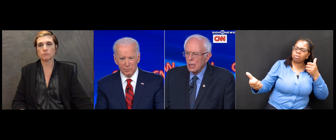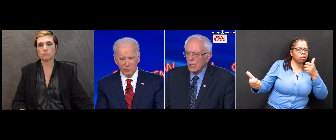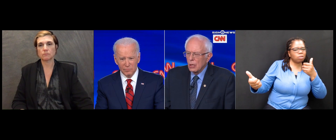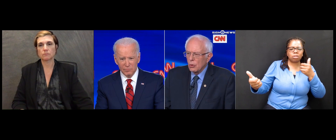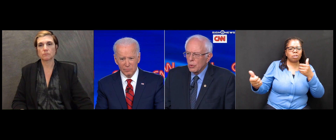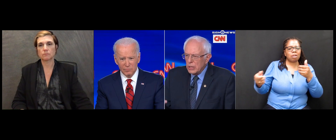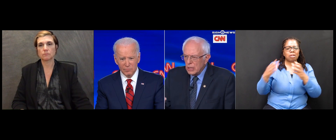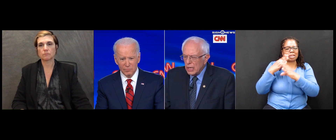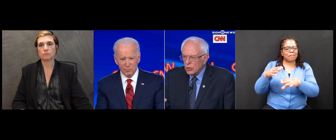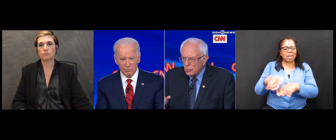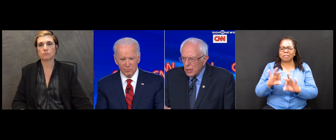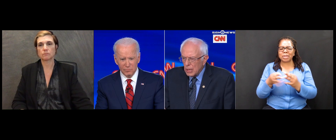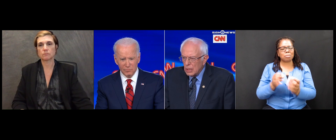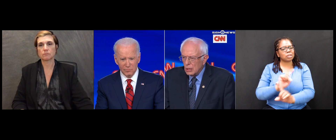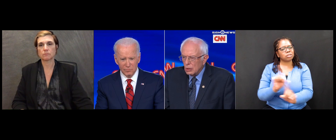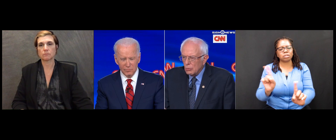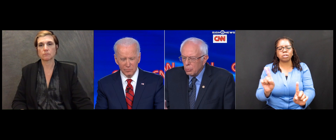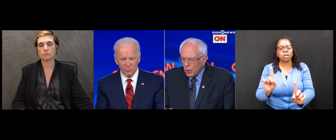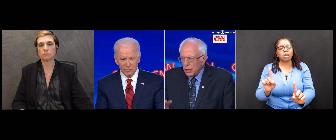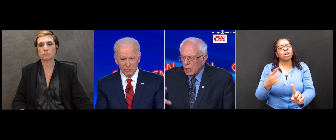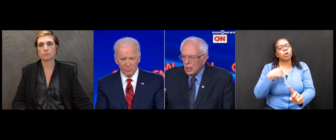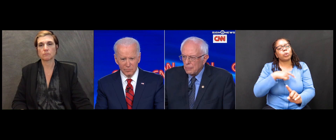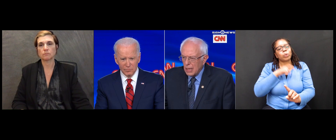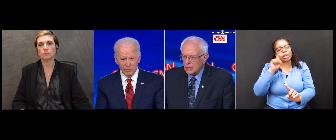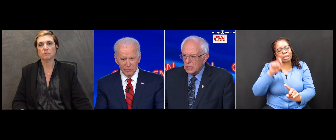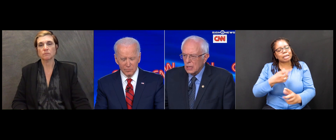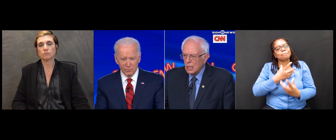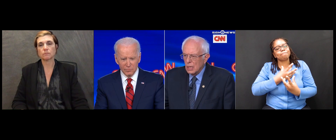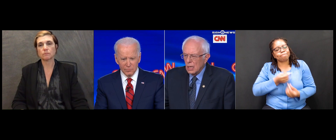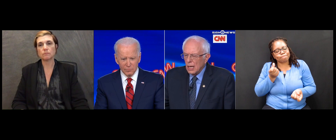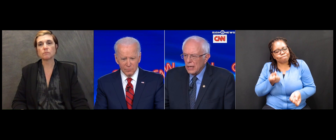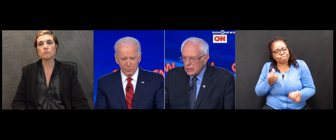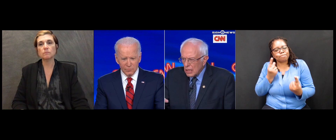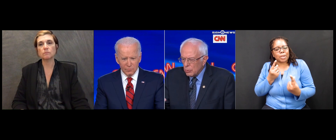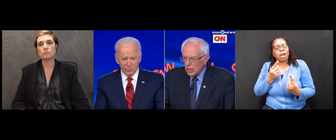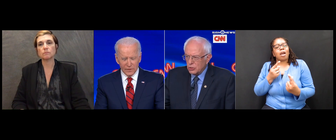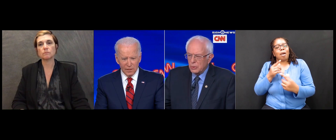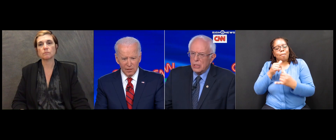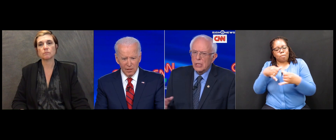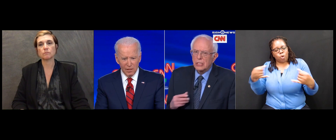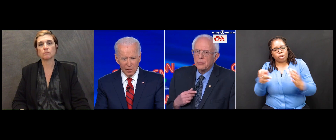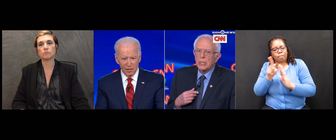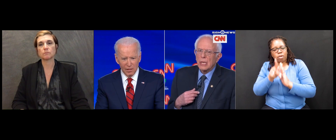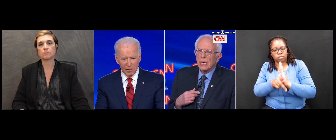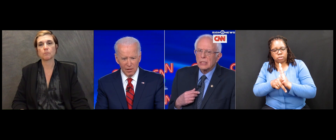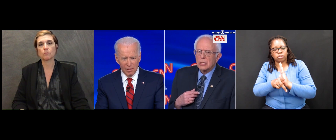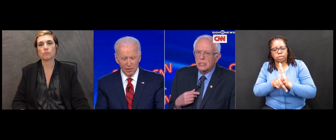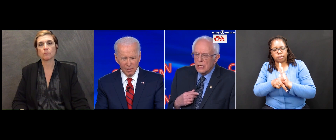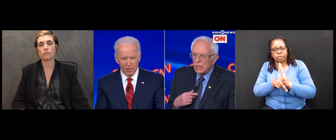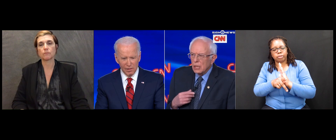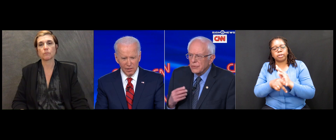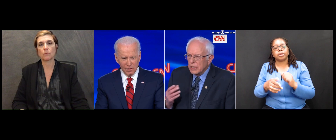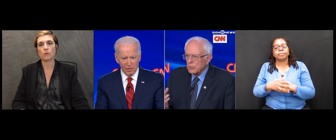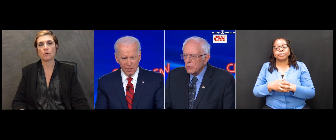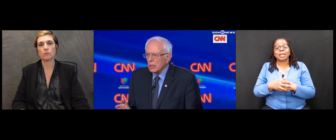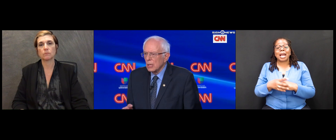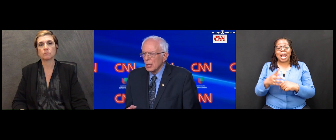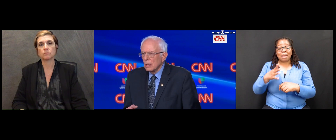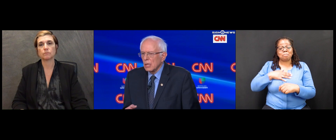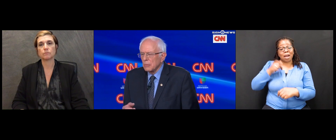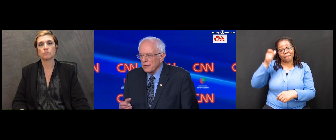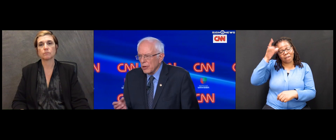up. We need a humane border policy. And I'll tell you what else we need, and I speak as the son of an